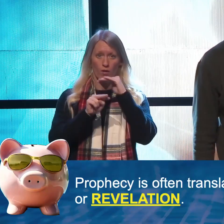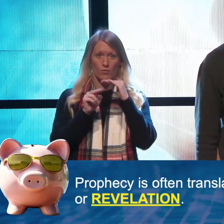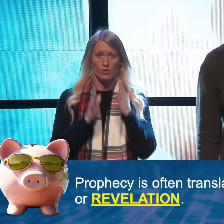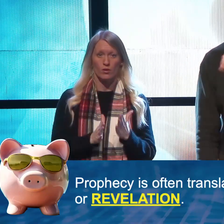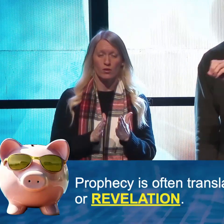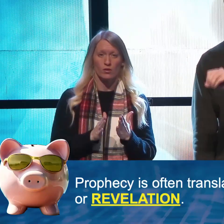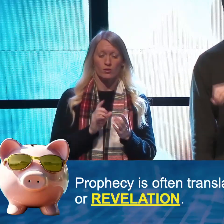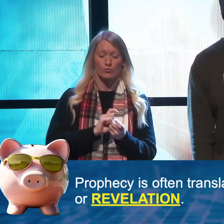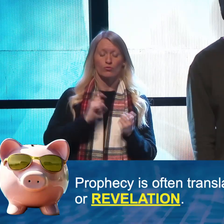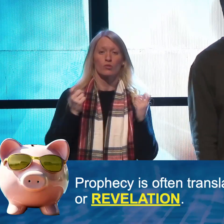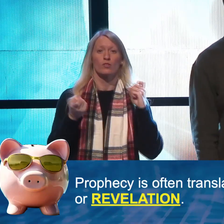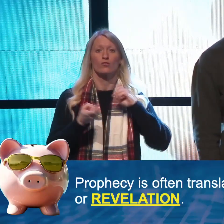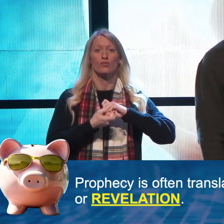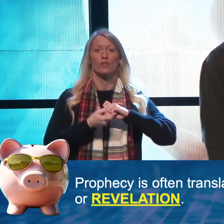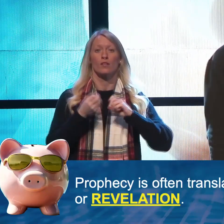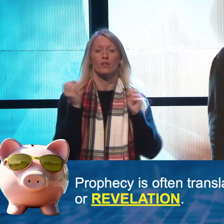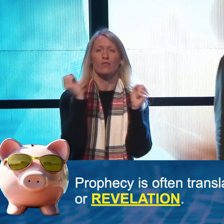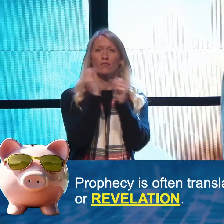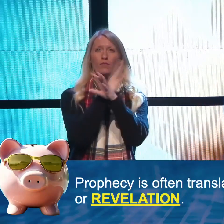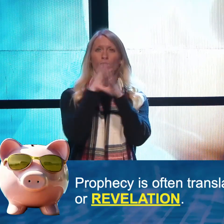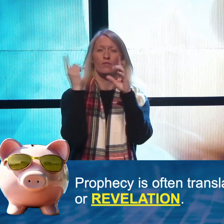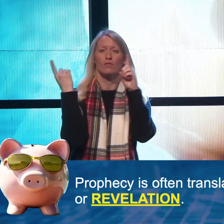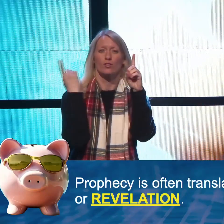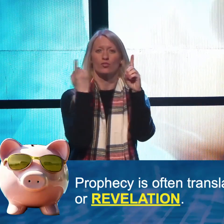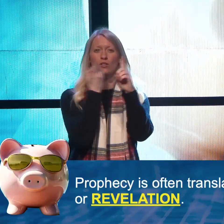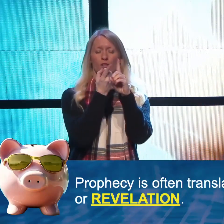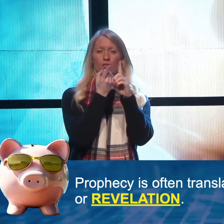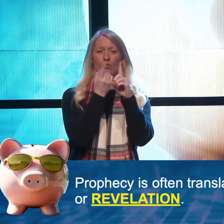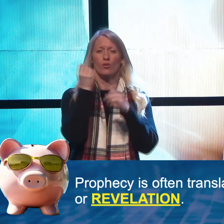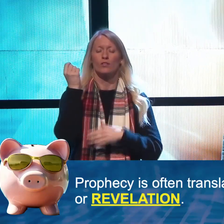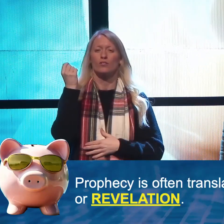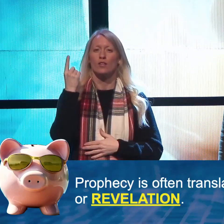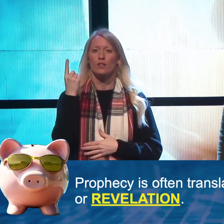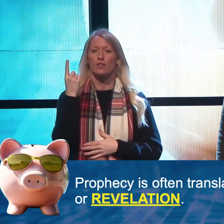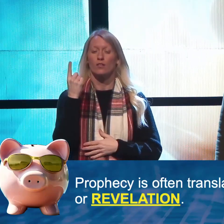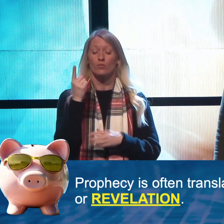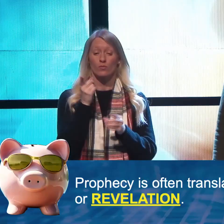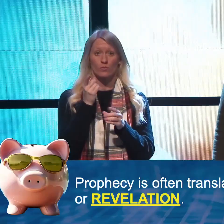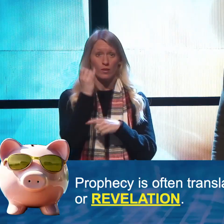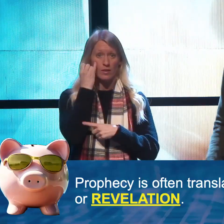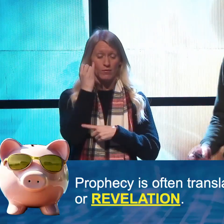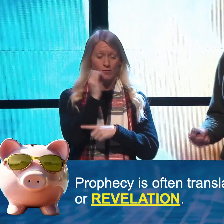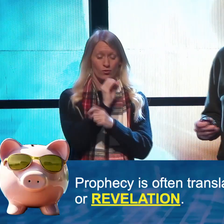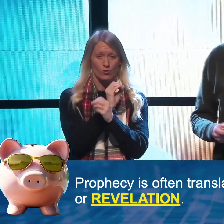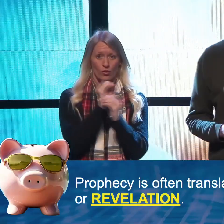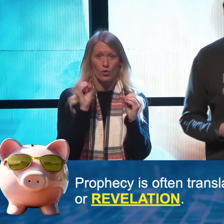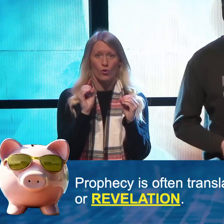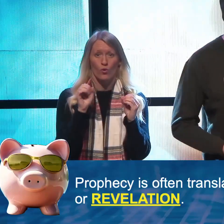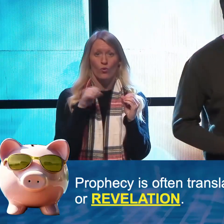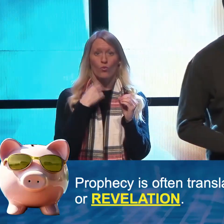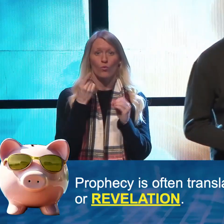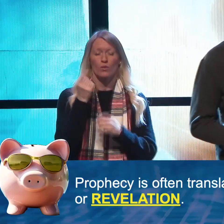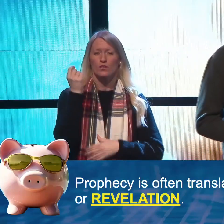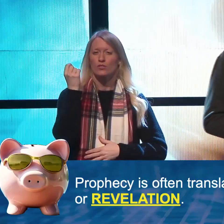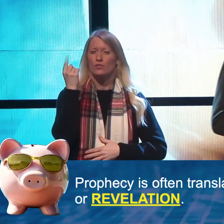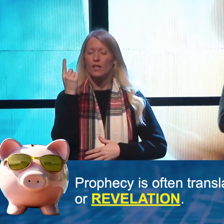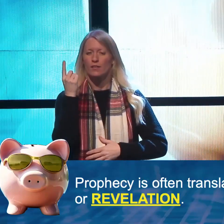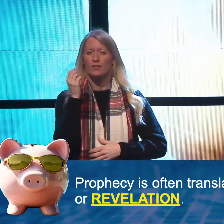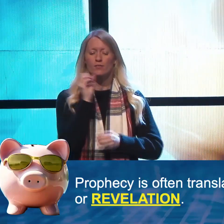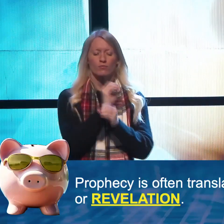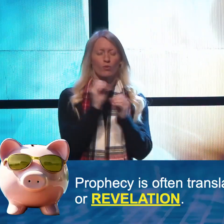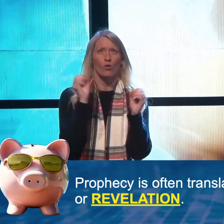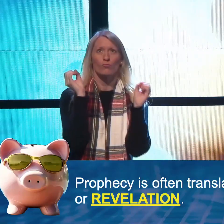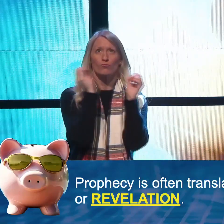vision or revelation, okay? Where there is no vision, right? or where there is no revelation, the